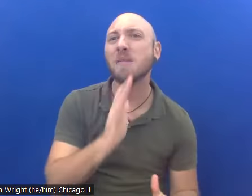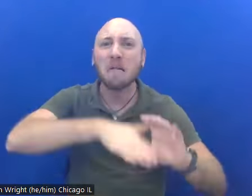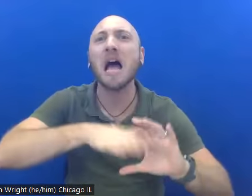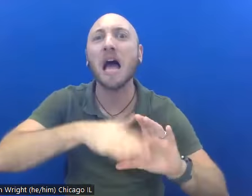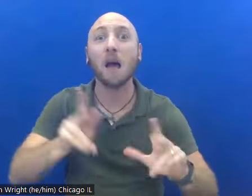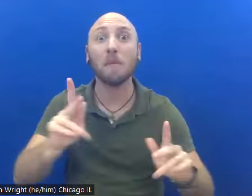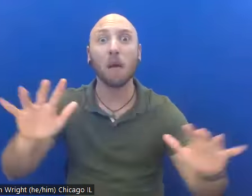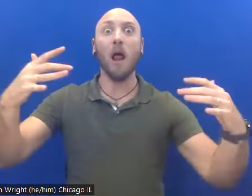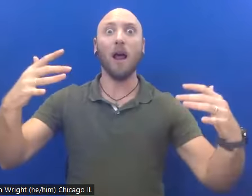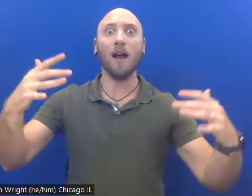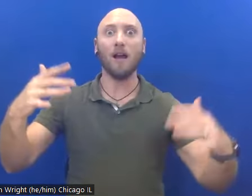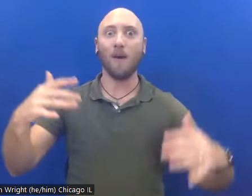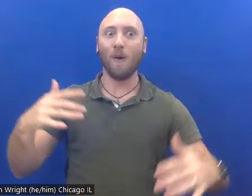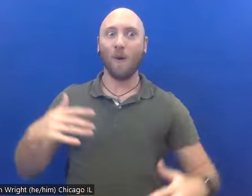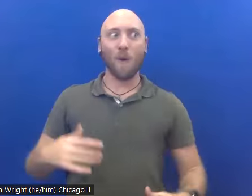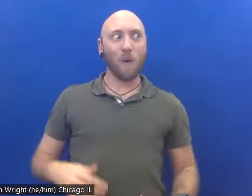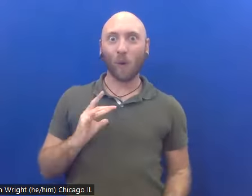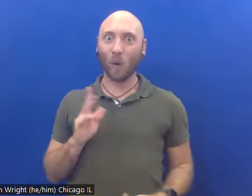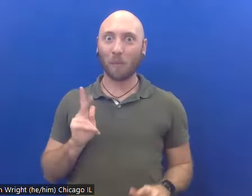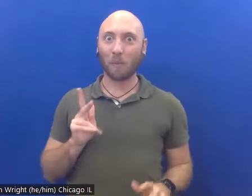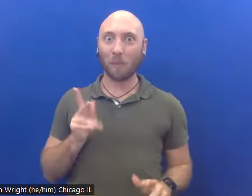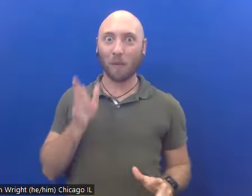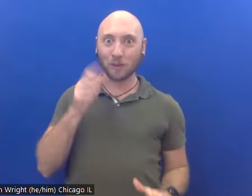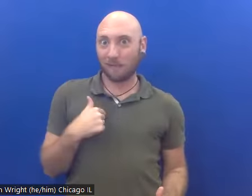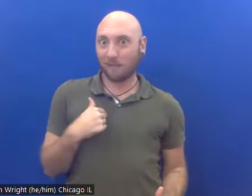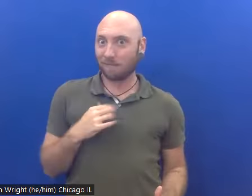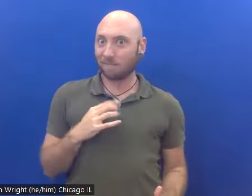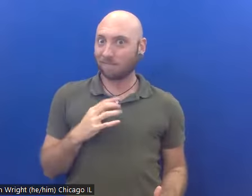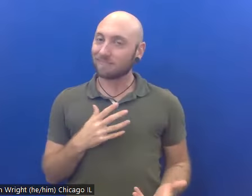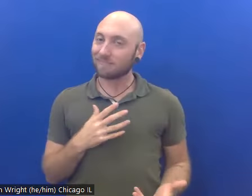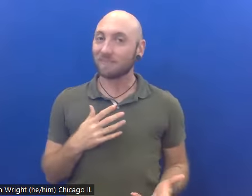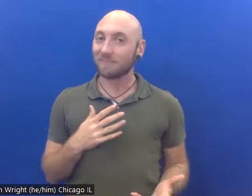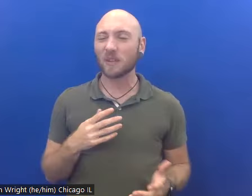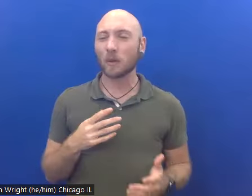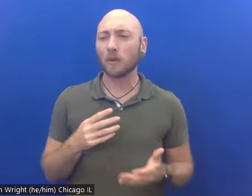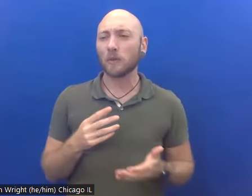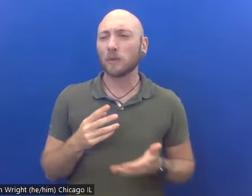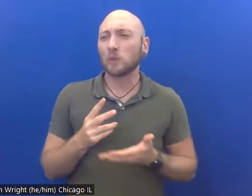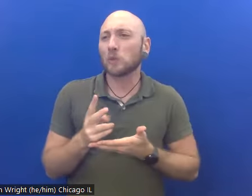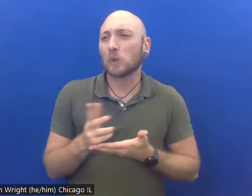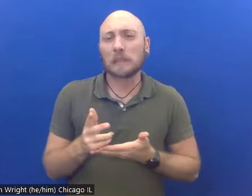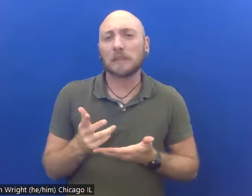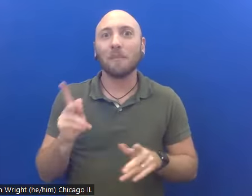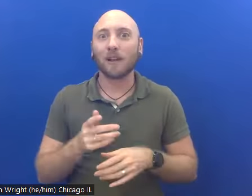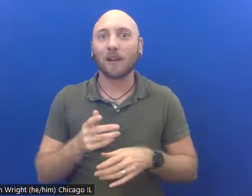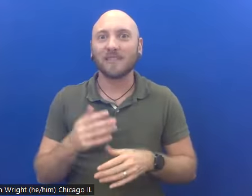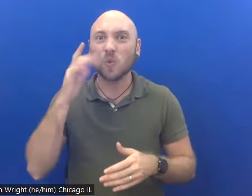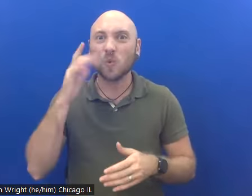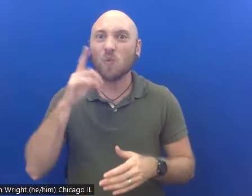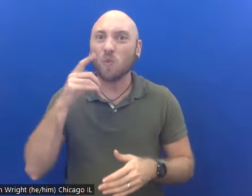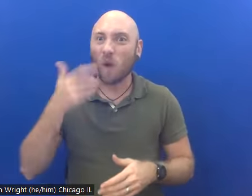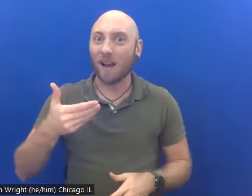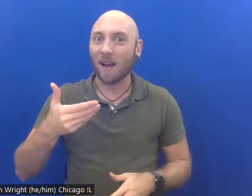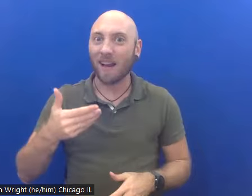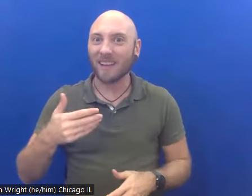attention, and, a few weeks in, I'd go to a frat party and people start yelling my name. And I loved that. And I loved